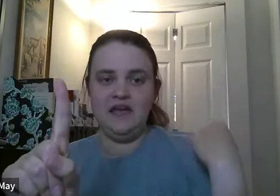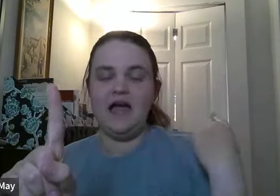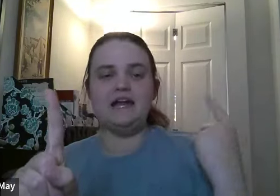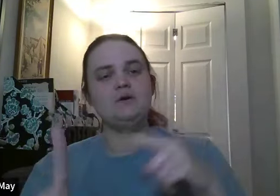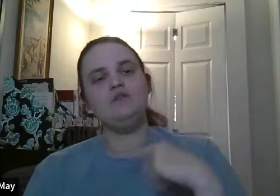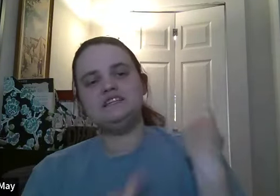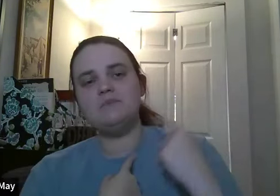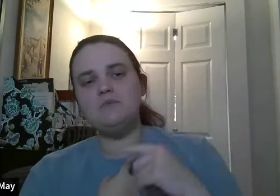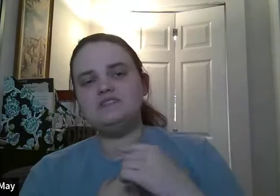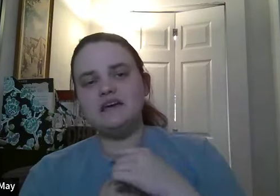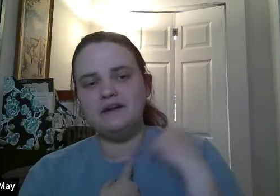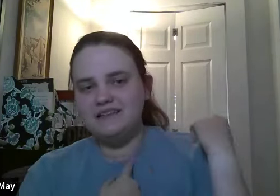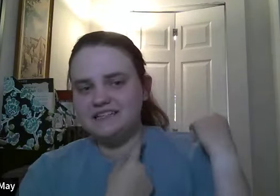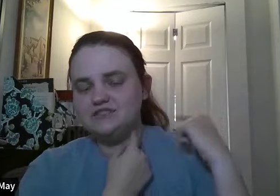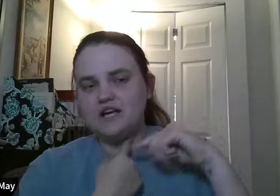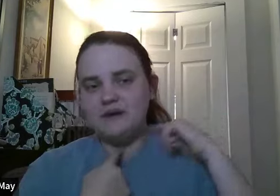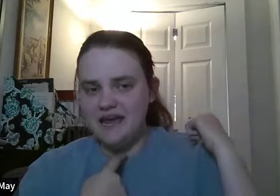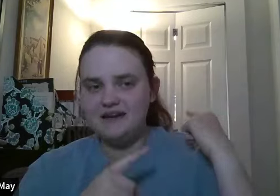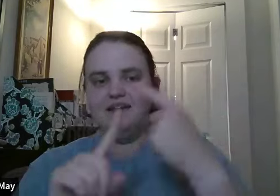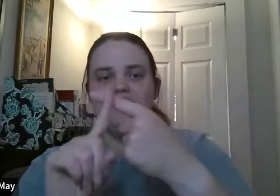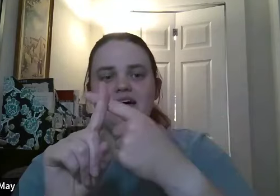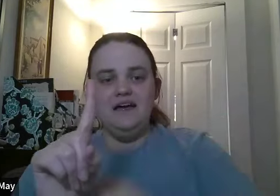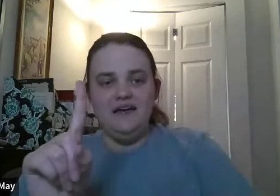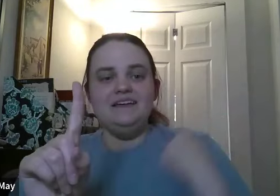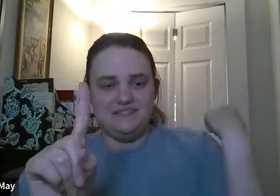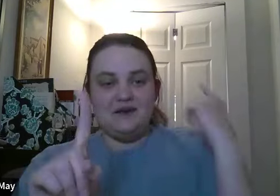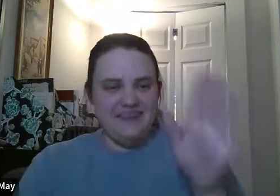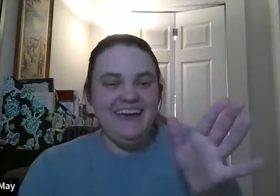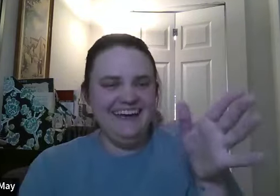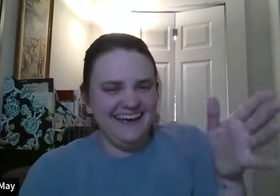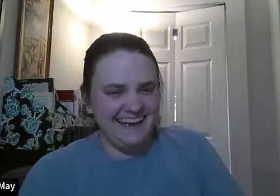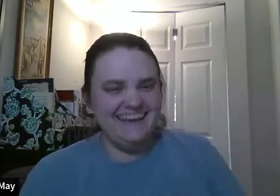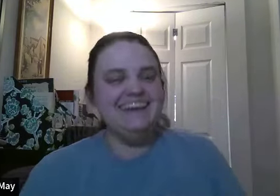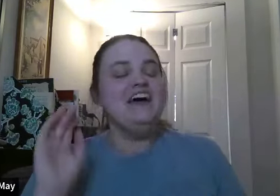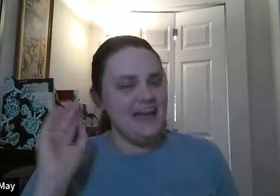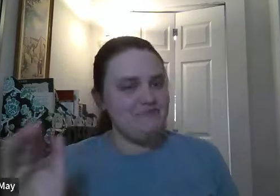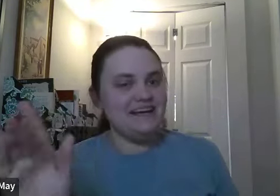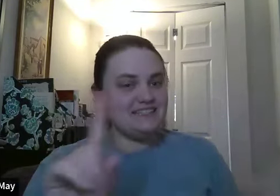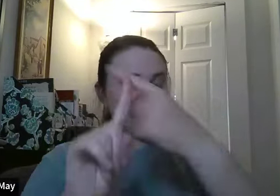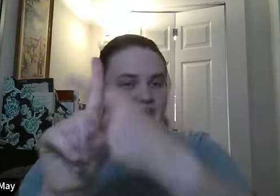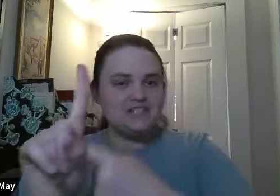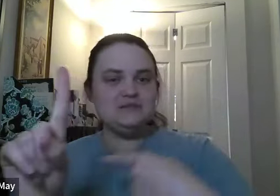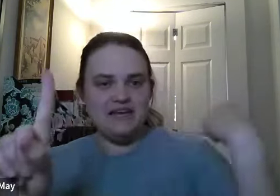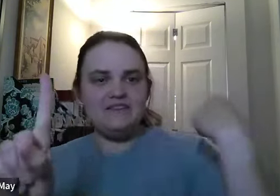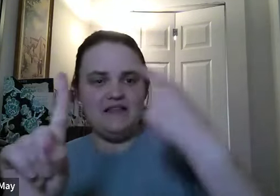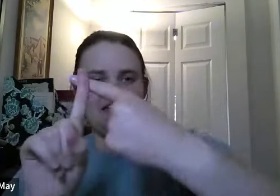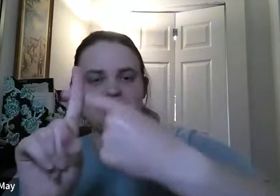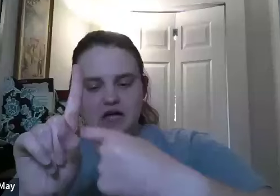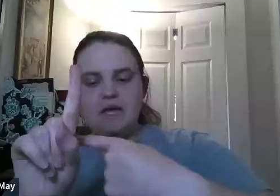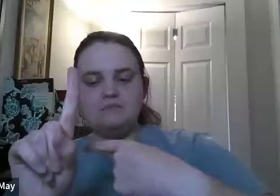And I know it looks like I'm almost like about to like scratch my neck. So, but it is like I'm actually making that like I am